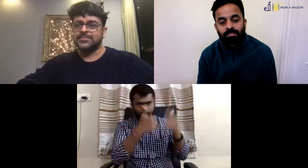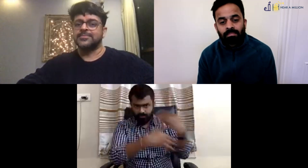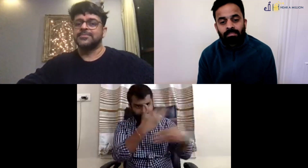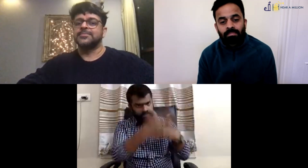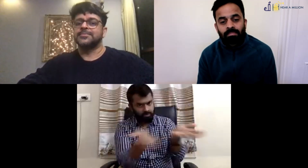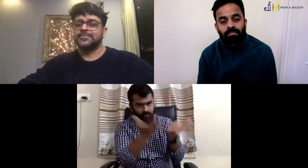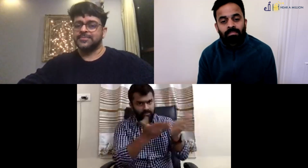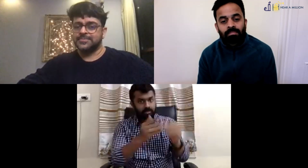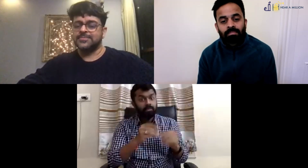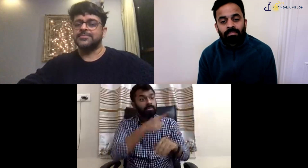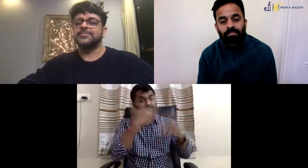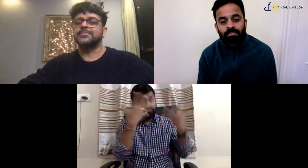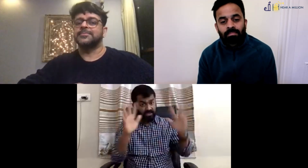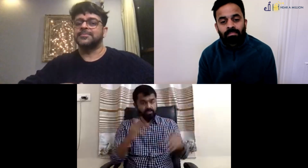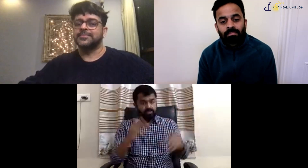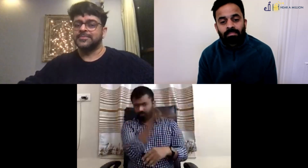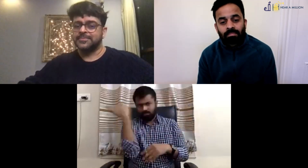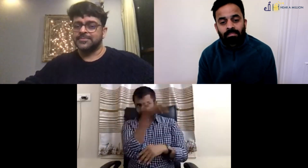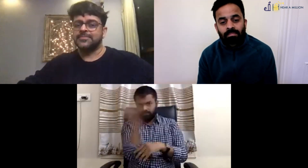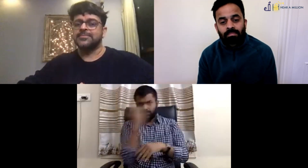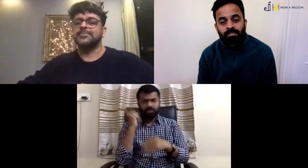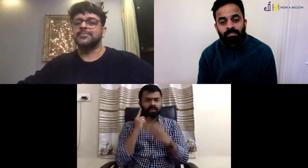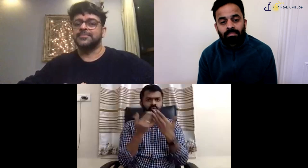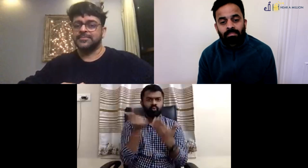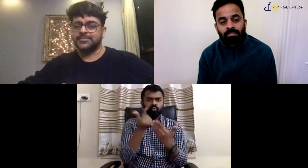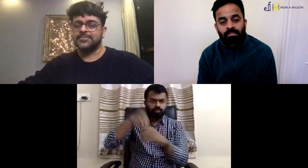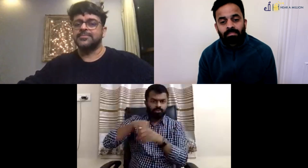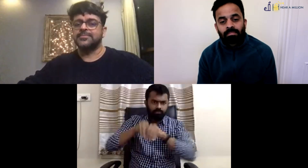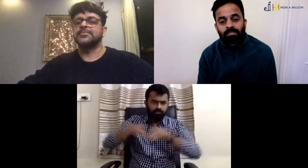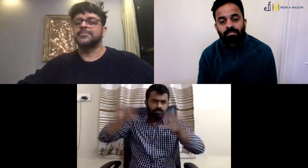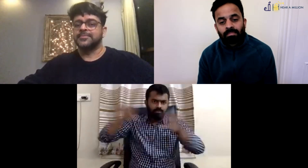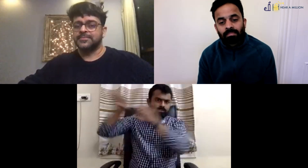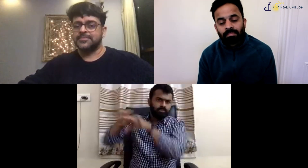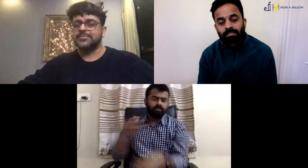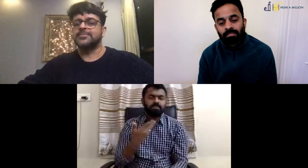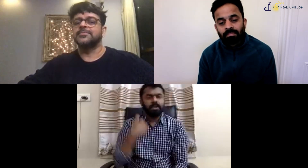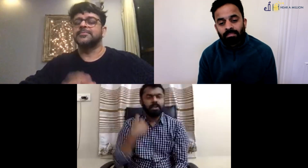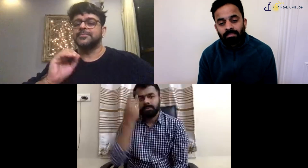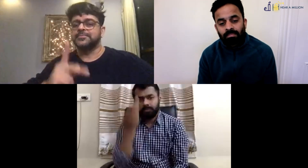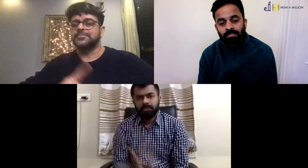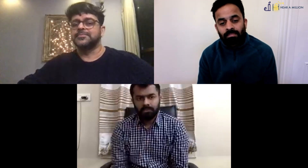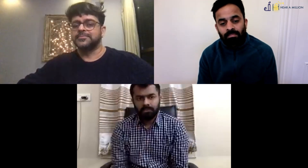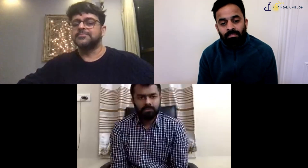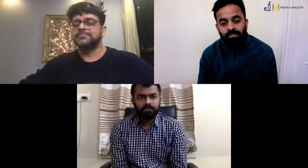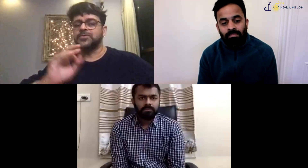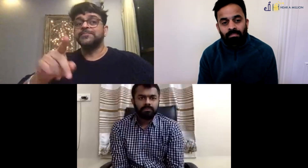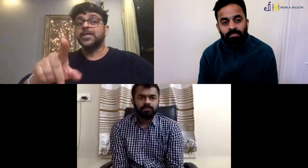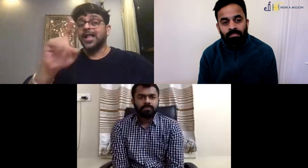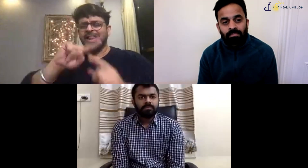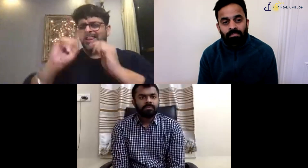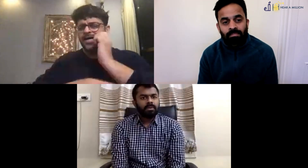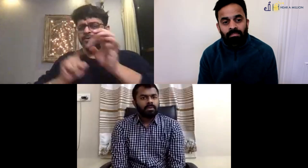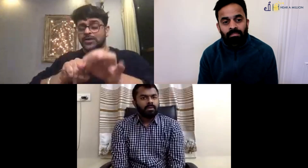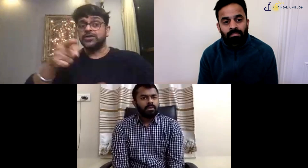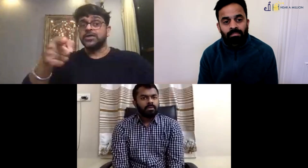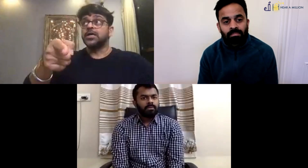it. In DDISL, it's good. The course is great, but when they are done with it, so we want to use it in the school also to spread